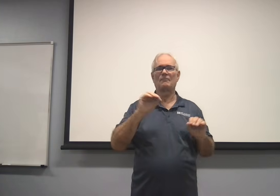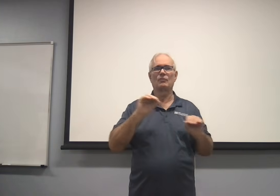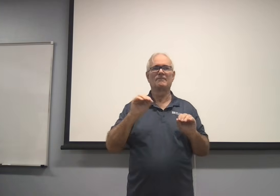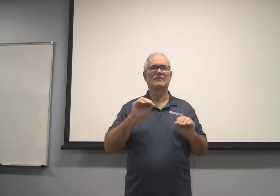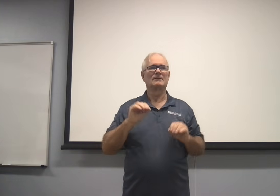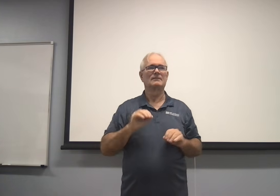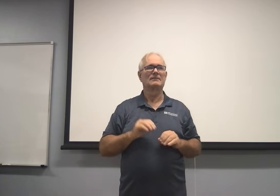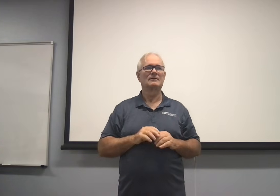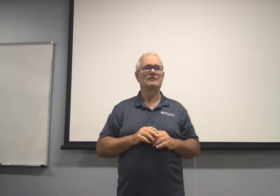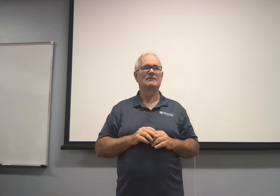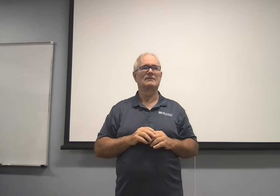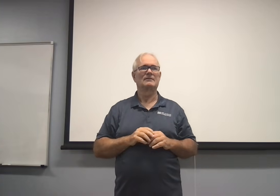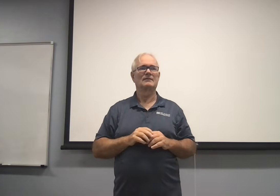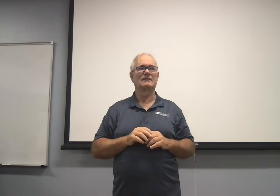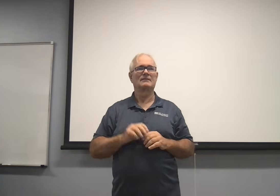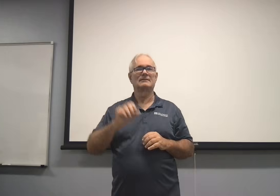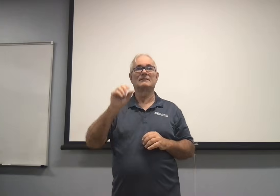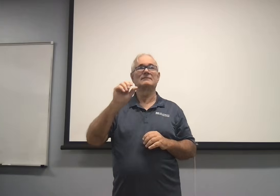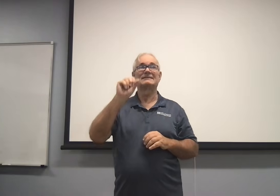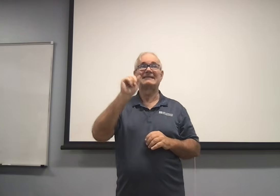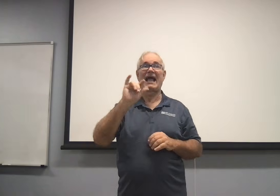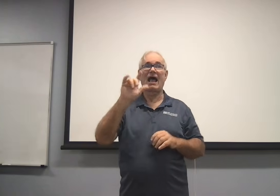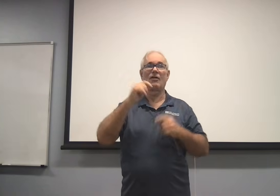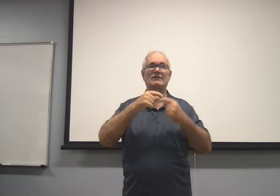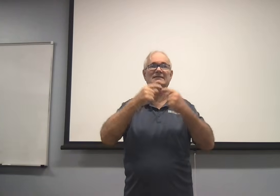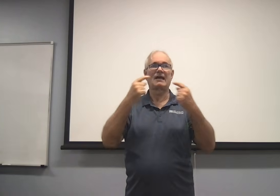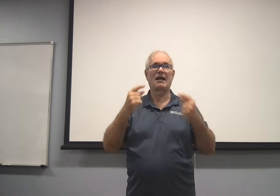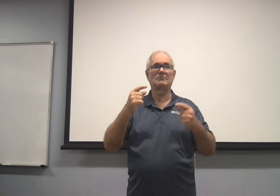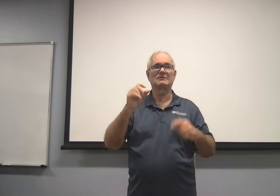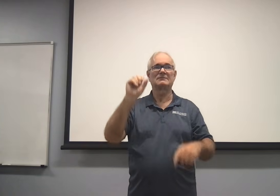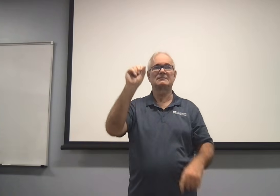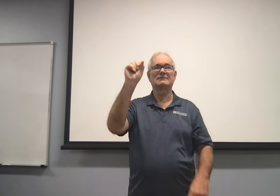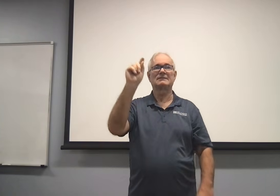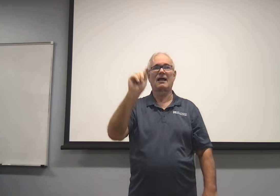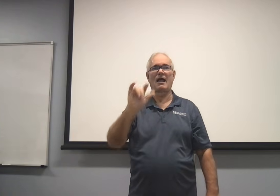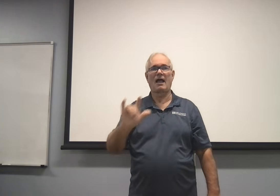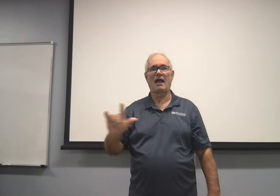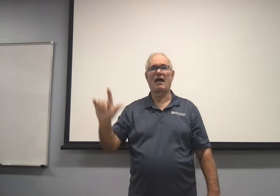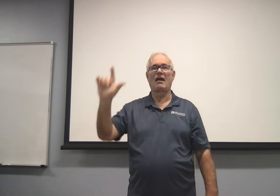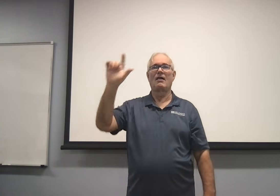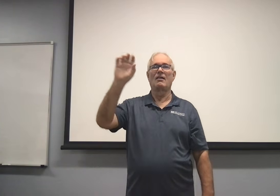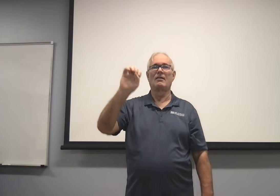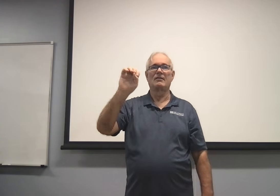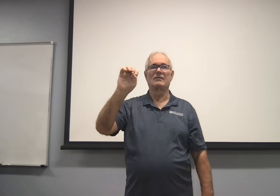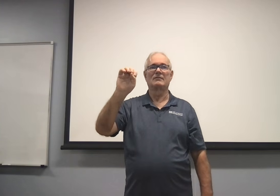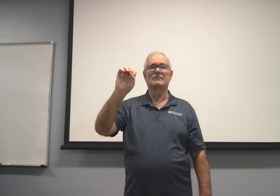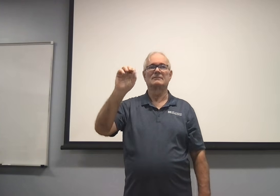What's another lexiconalized sign that has that same movement? Style is the opposite. You go in the opposite